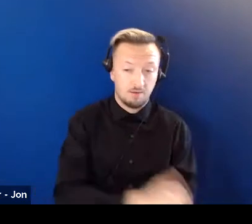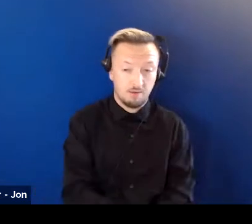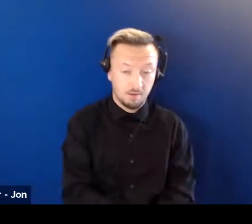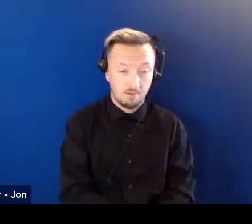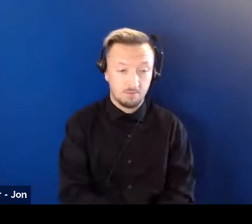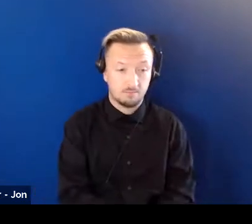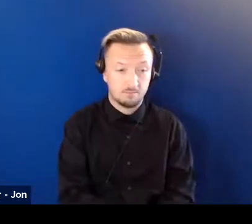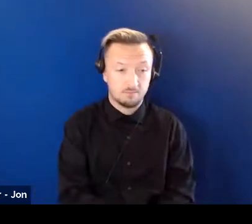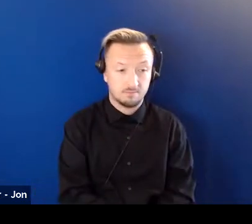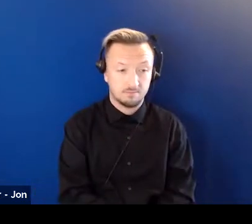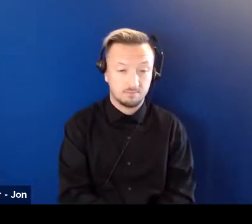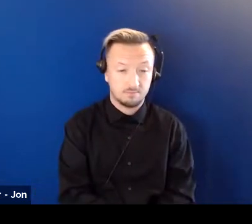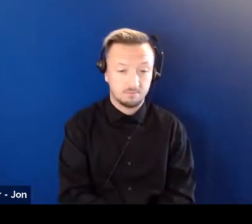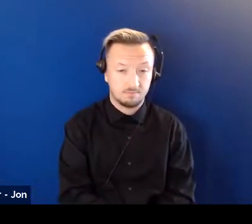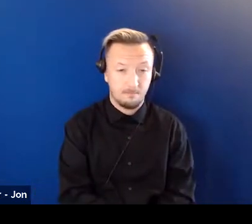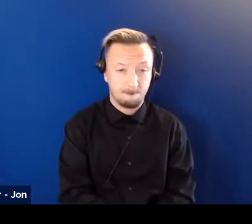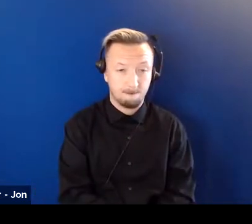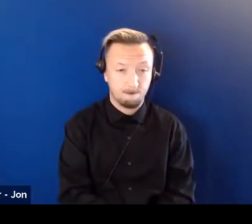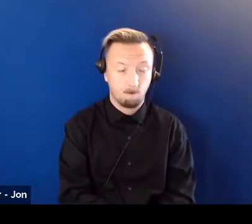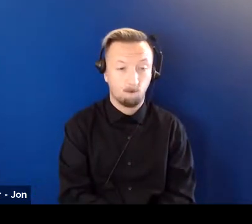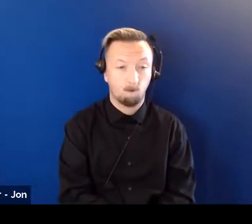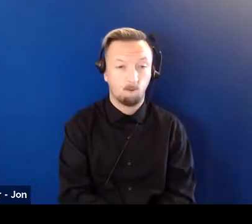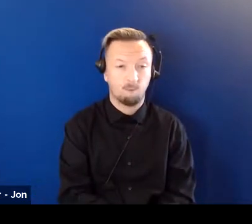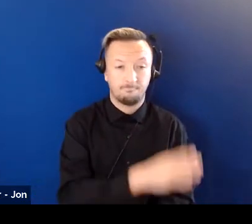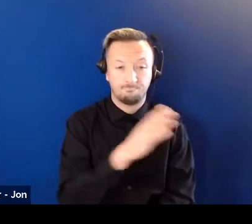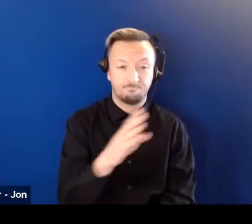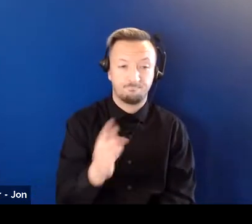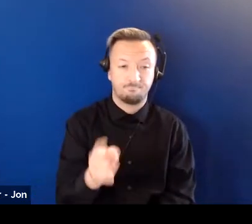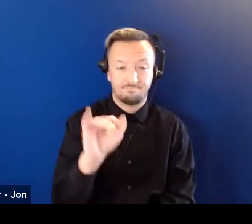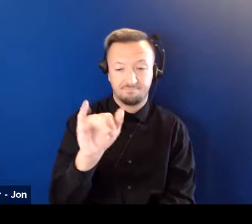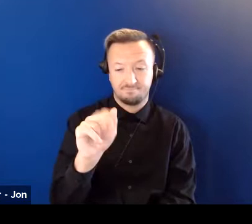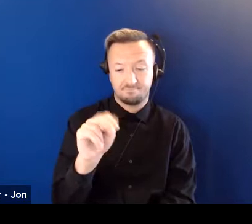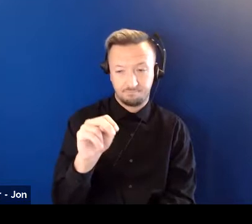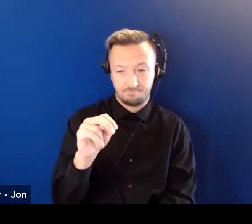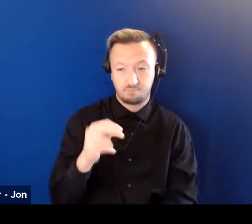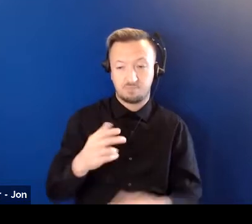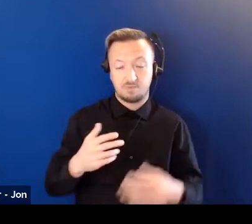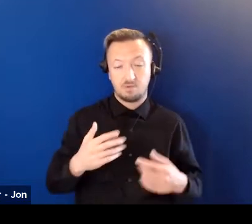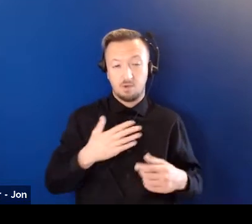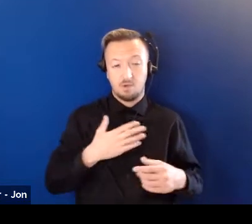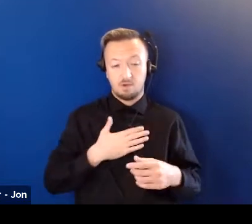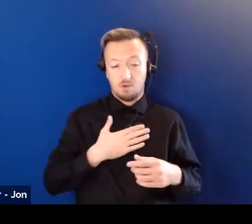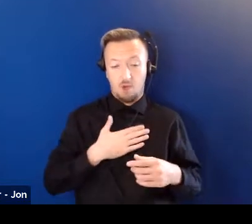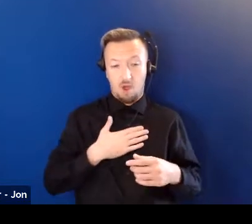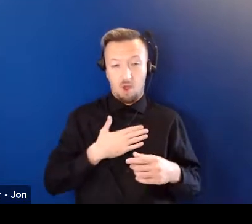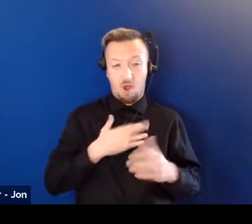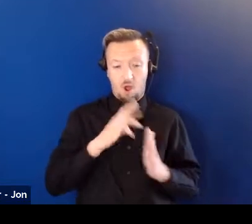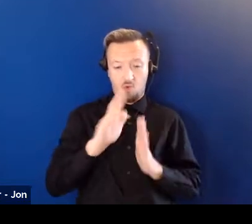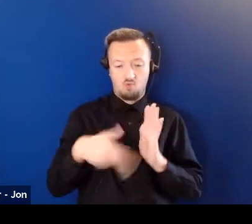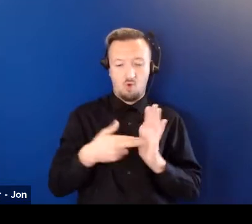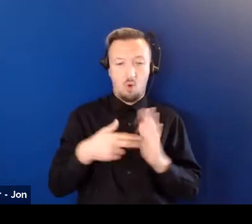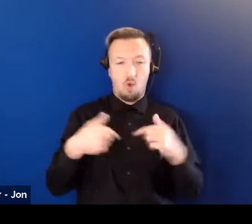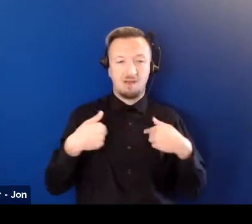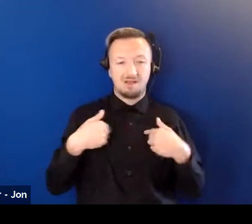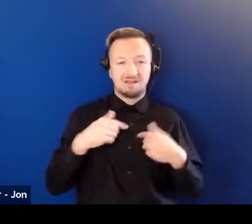Ian? Yes, our current role with the SEEKS grant is as a control group, the business as